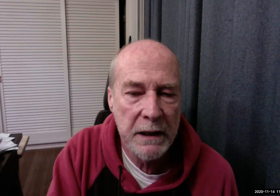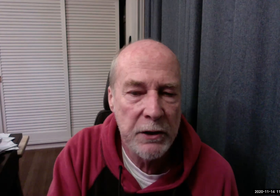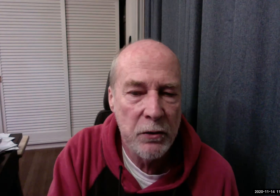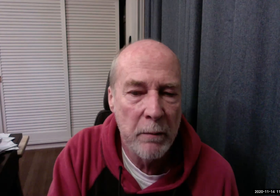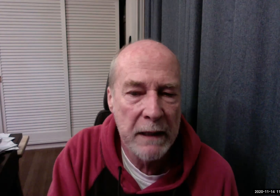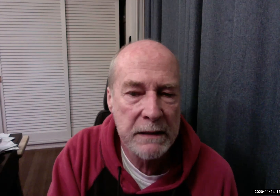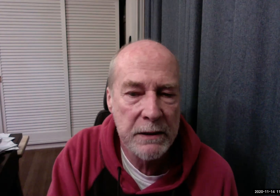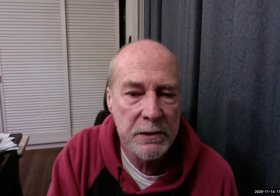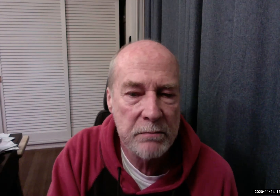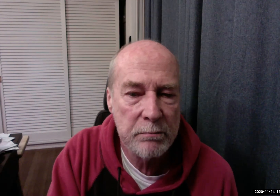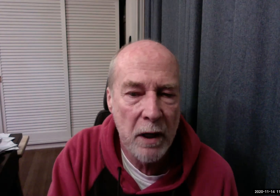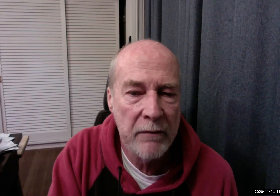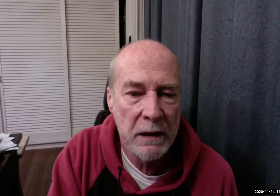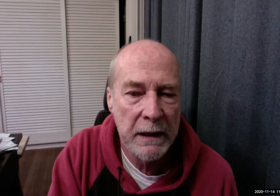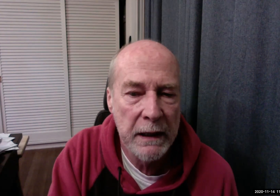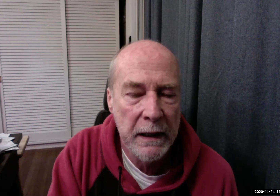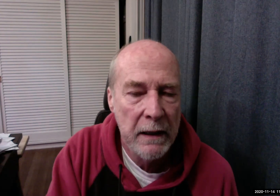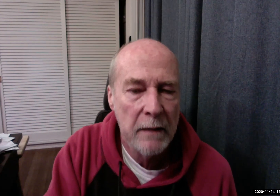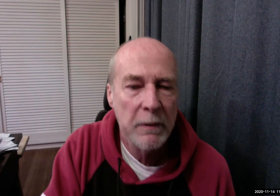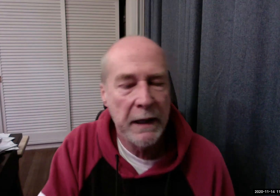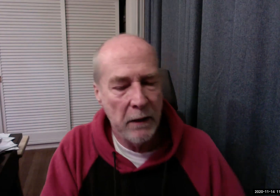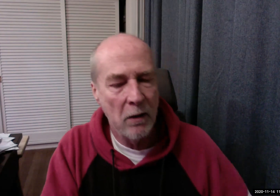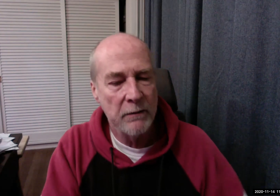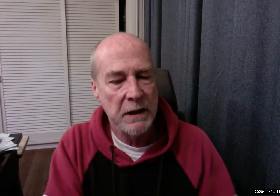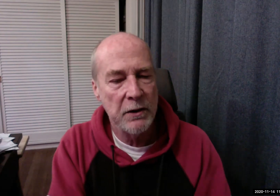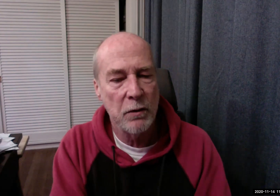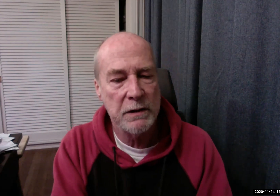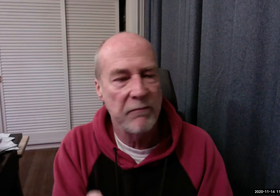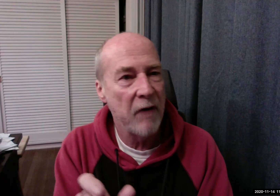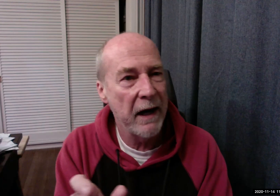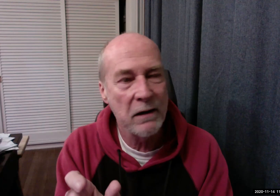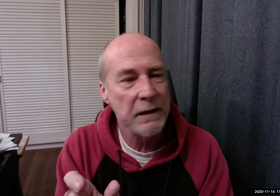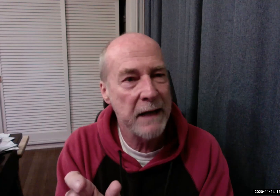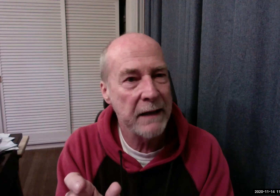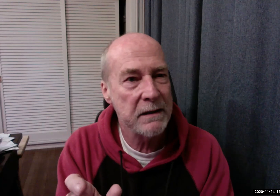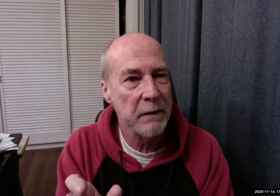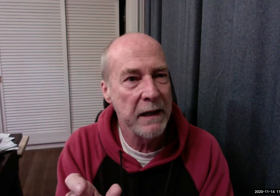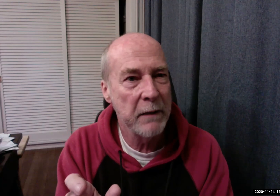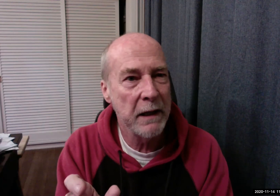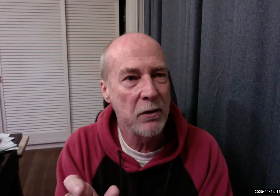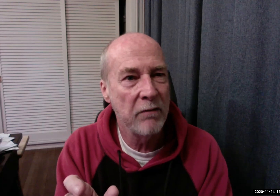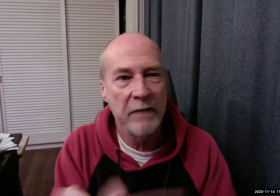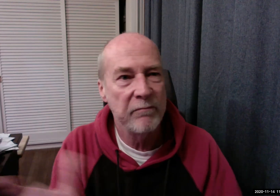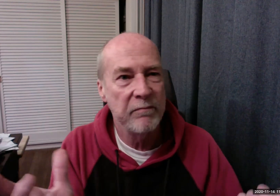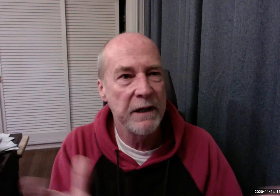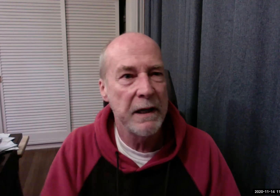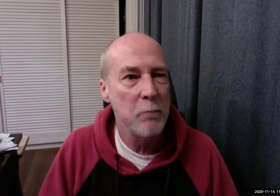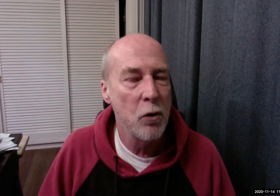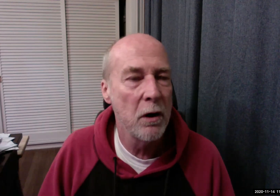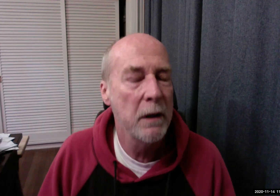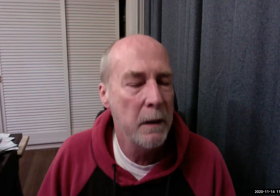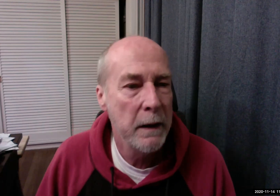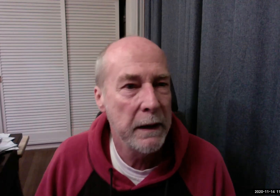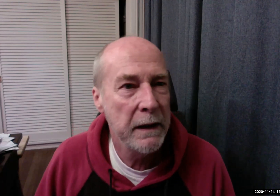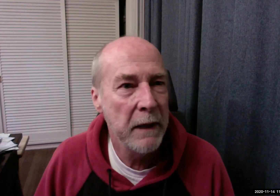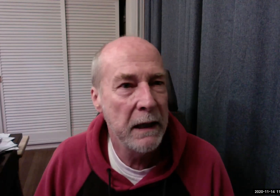I sent you a message privately, but then all of a sudden there was a file attached to my name, and I didn't know if I did any